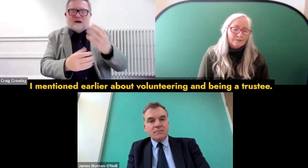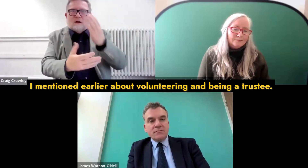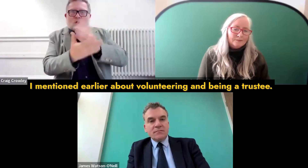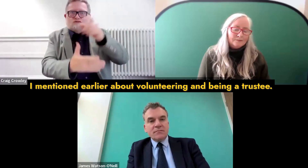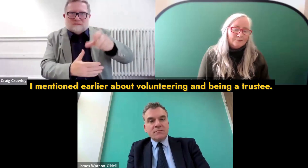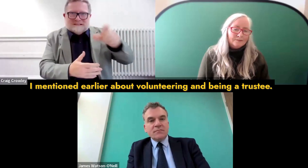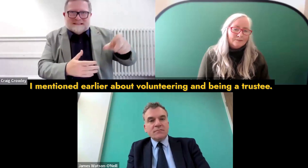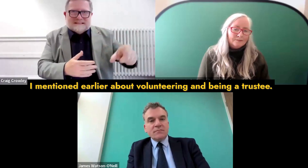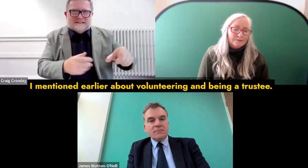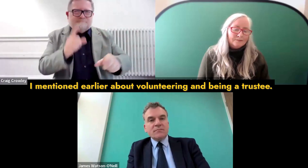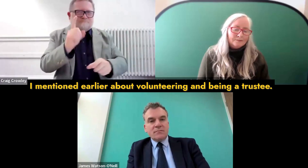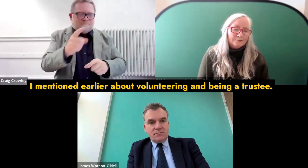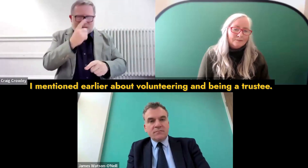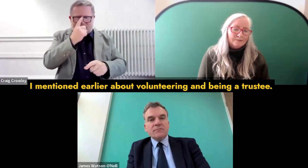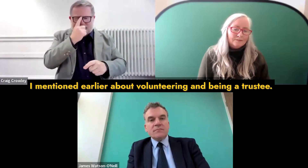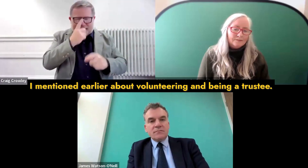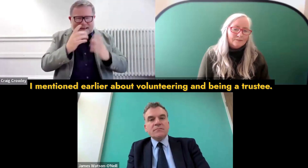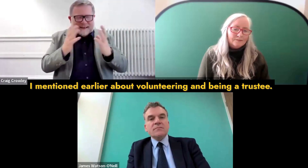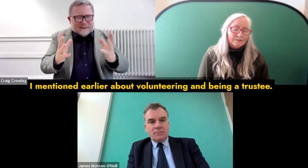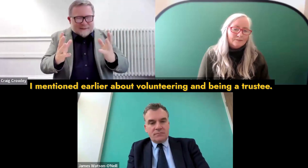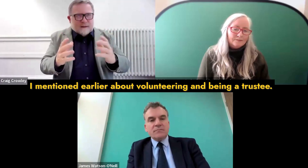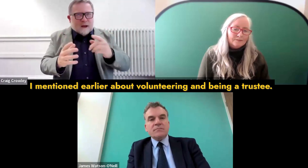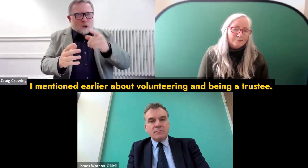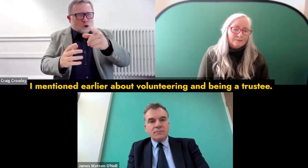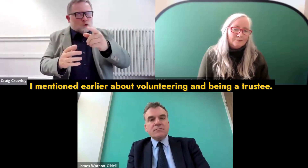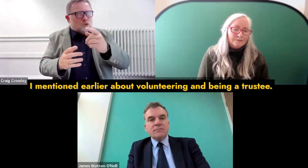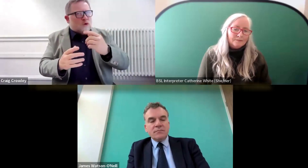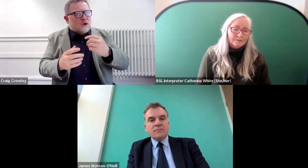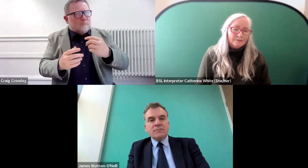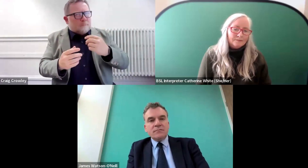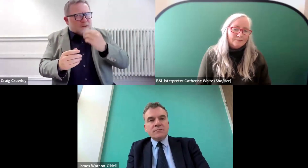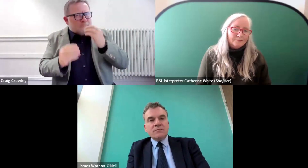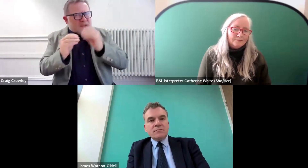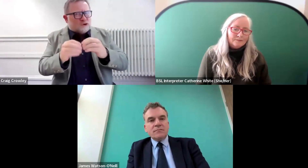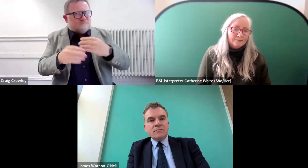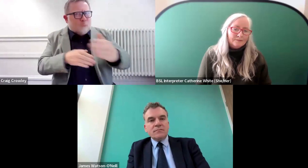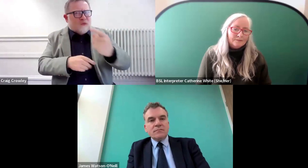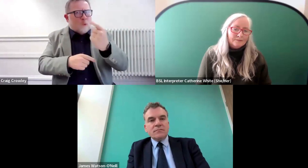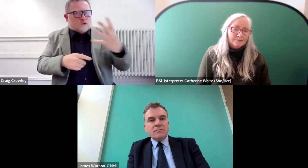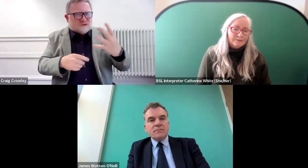mentioned earlier about volunteering and being a trustee.